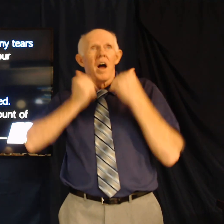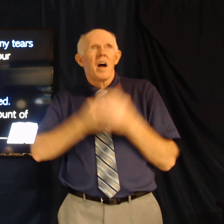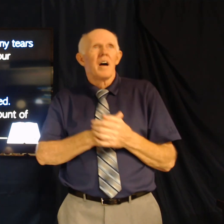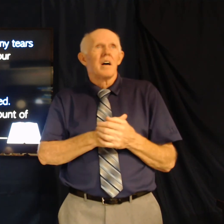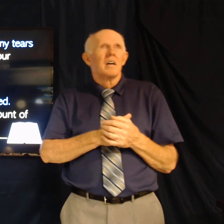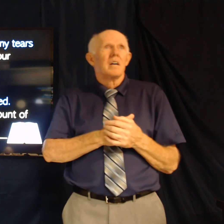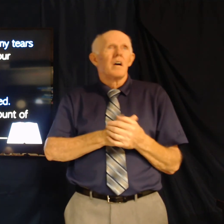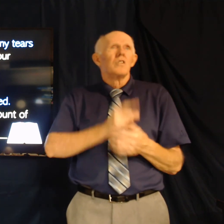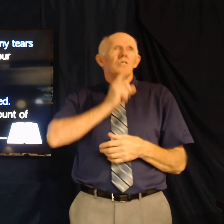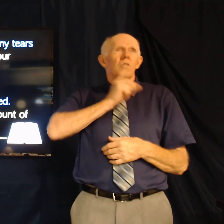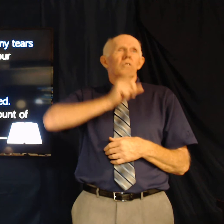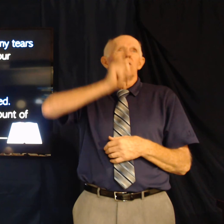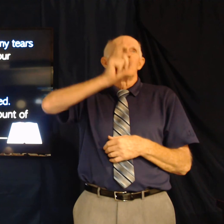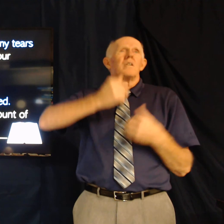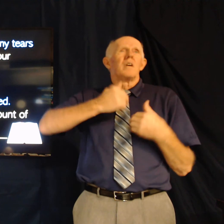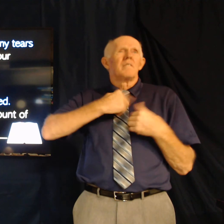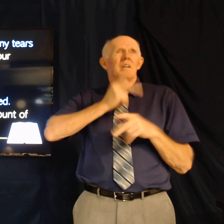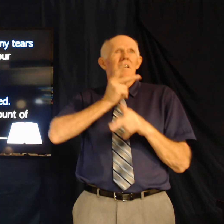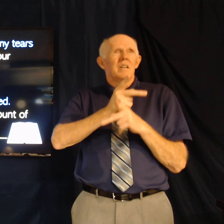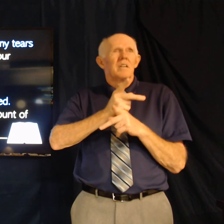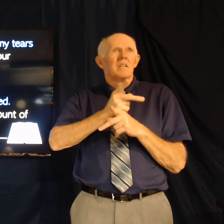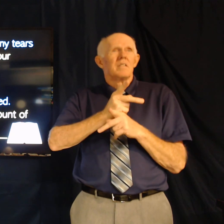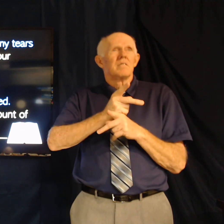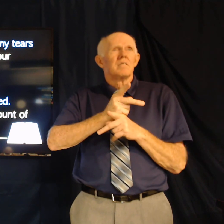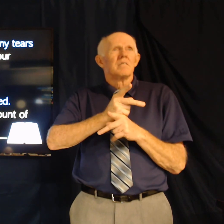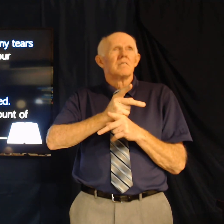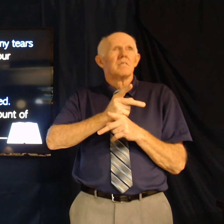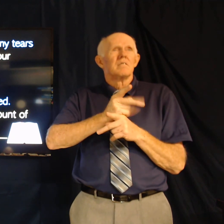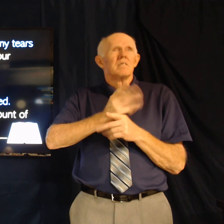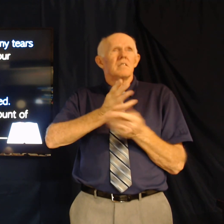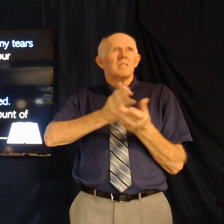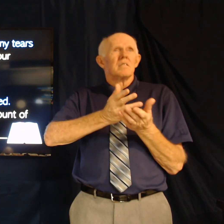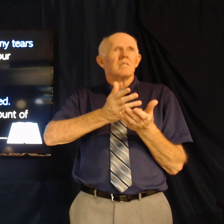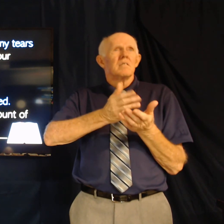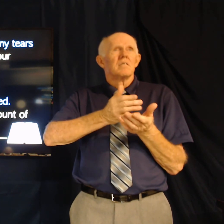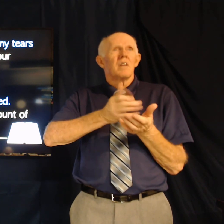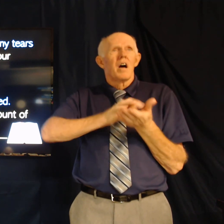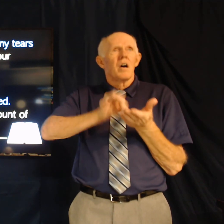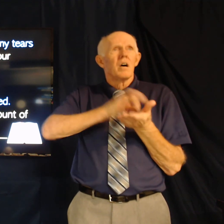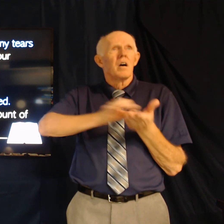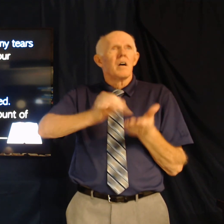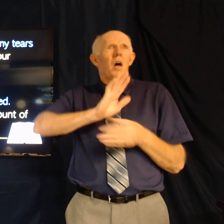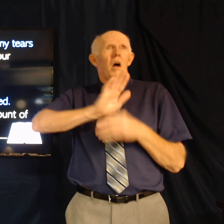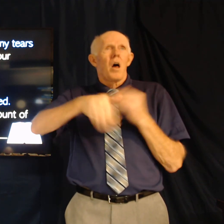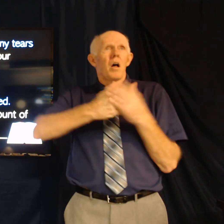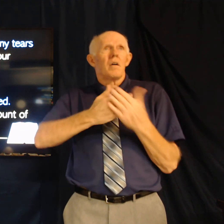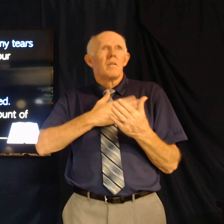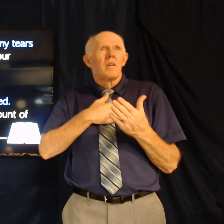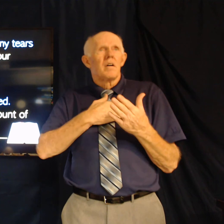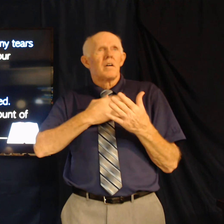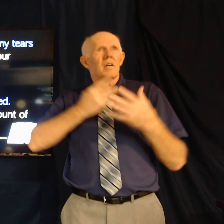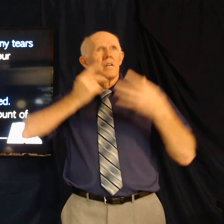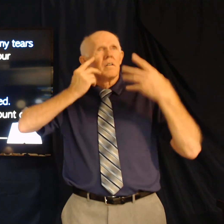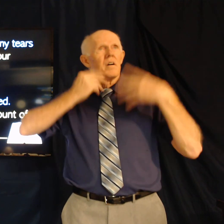cried. Surely You have kept an account of all my